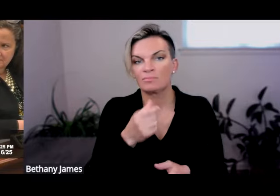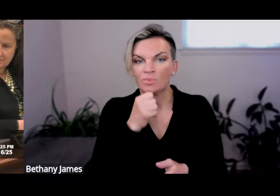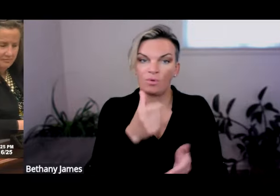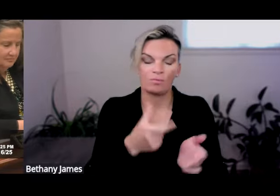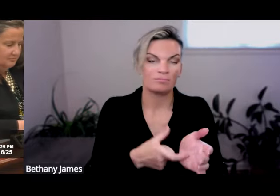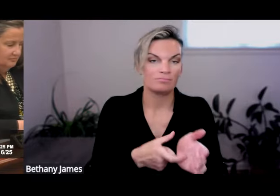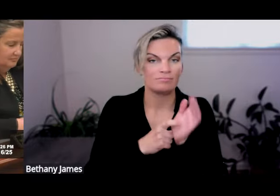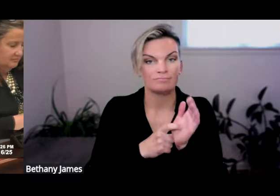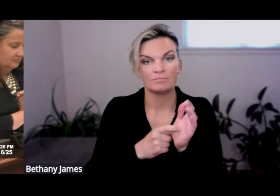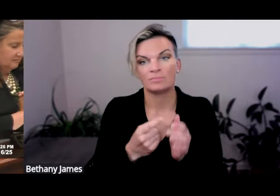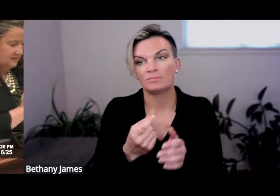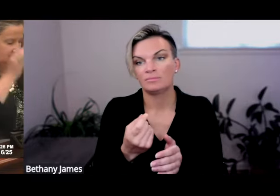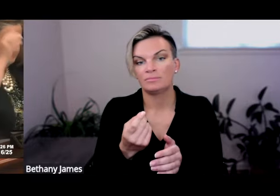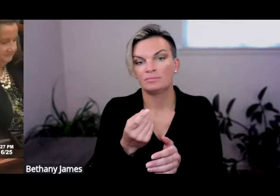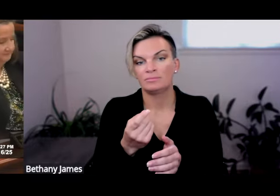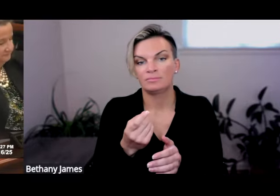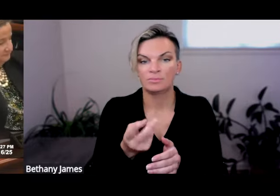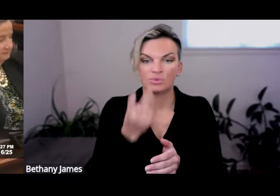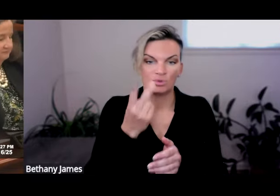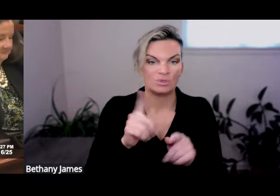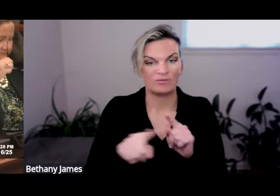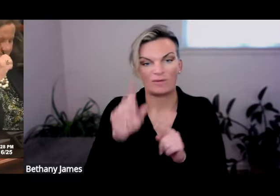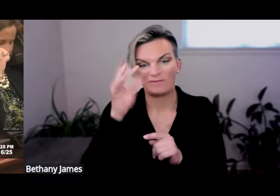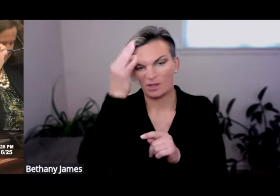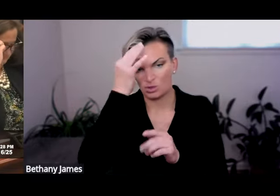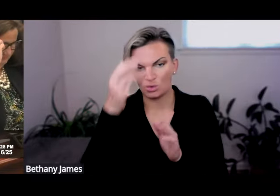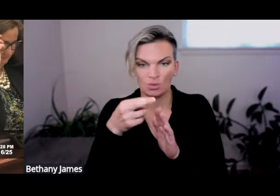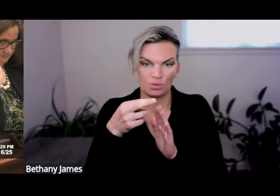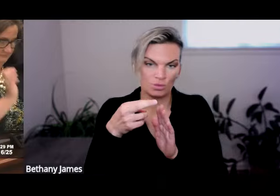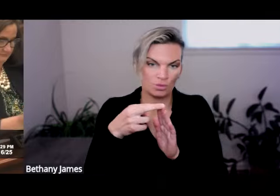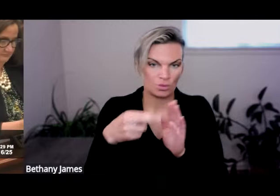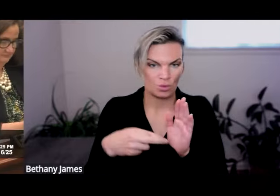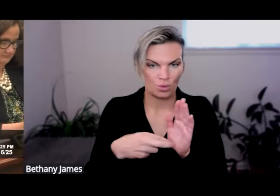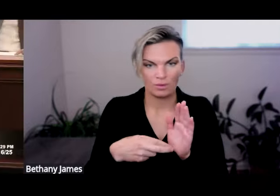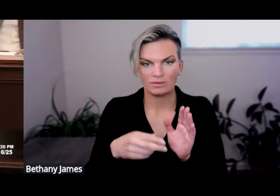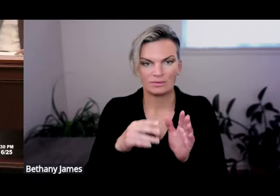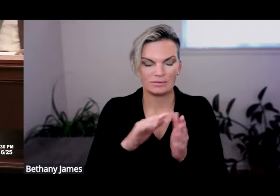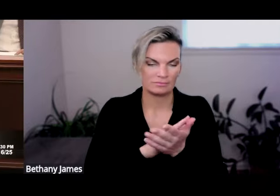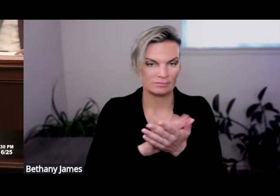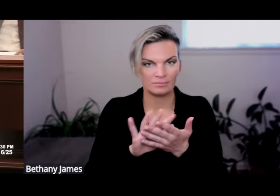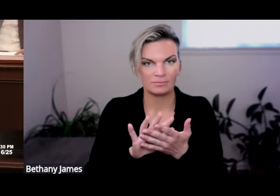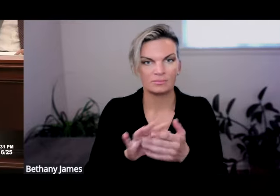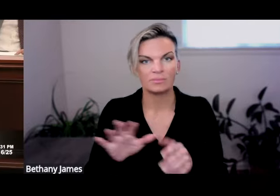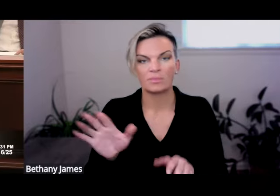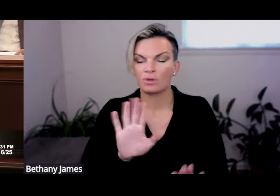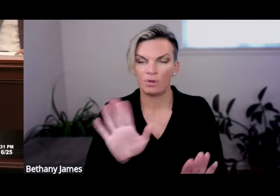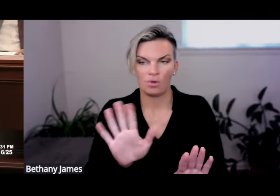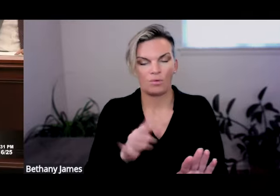different roles. Maybe you could do. What I'm saying is there's not 2 separate eligibilities.